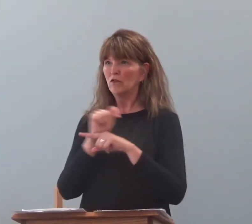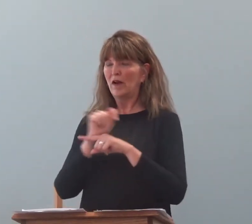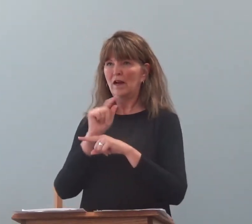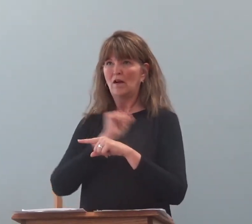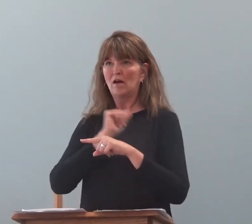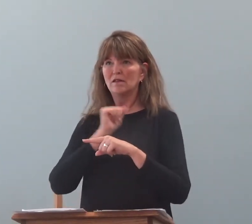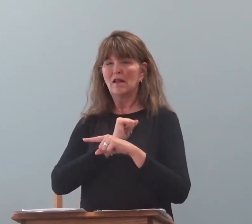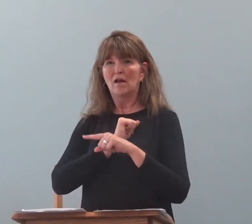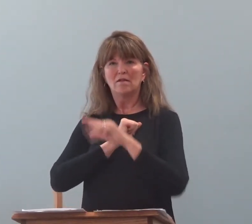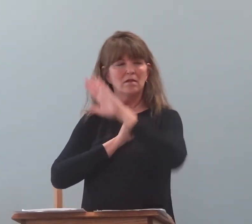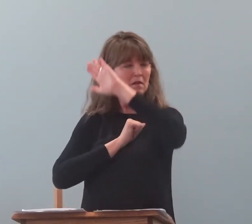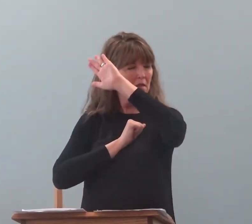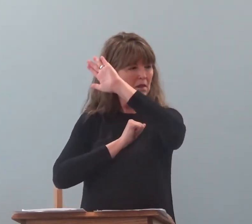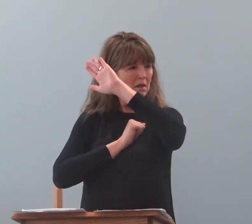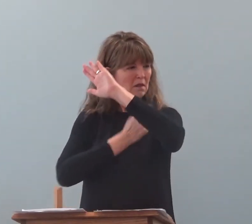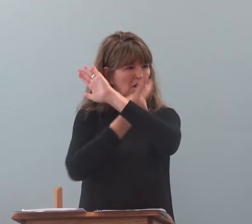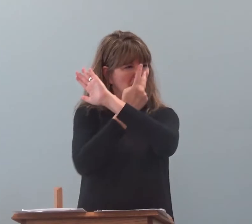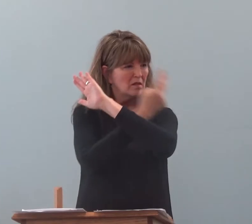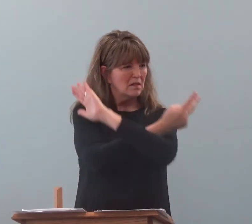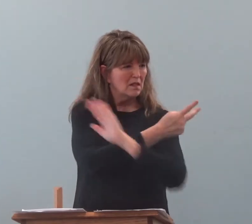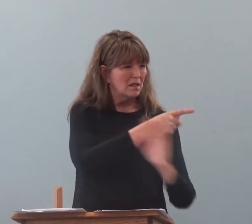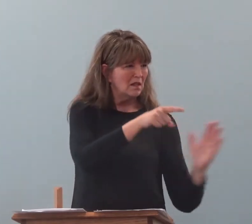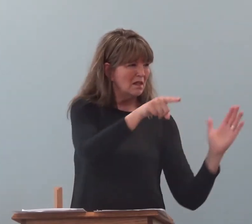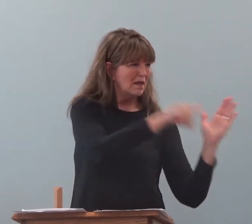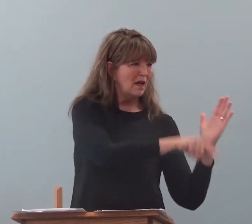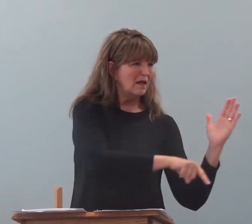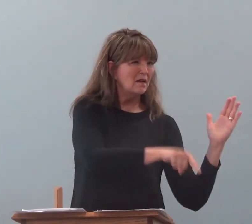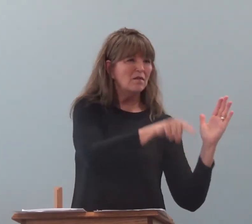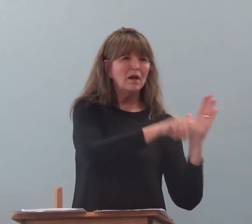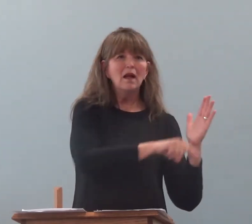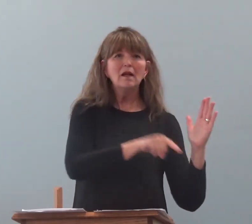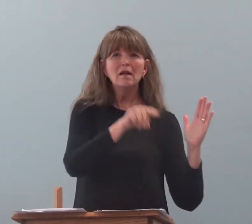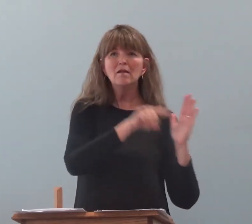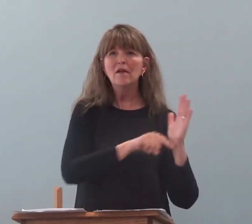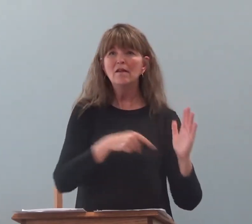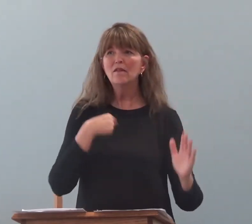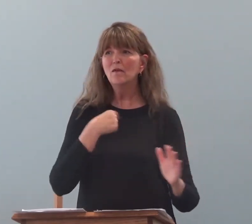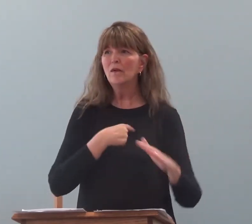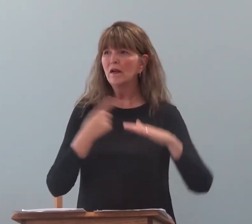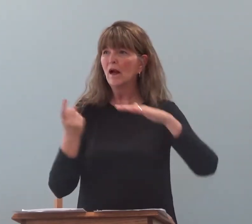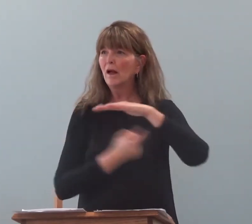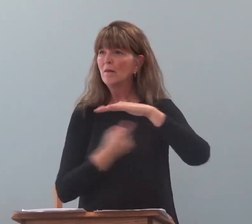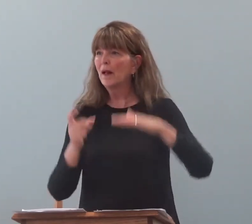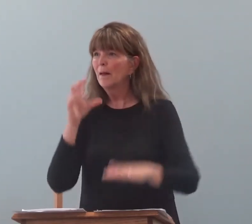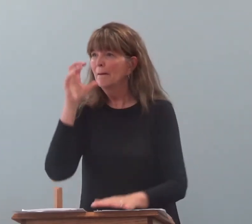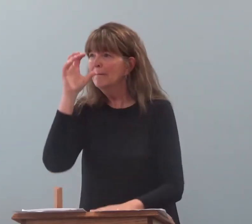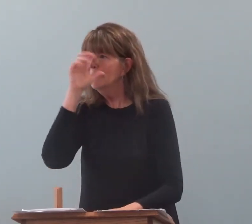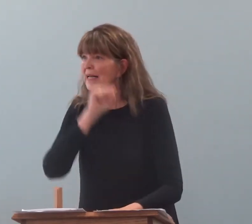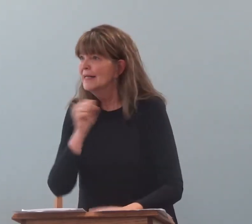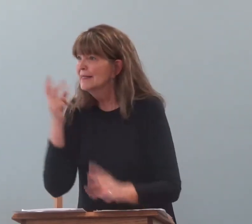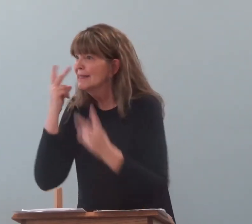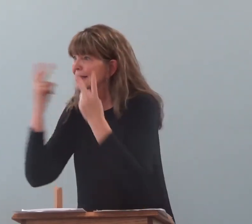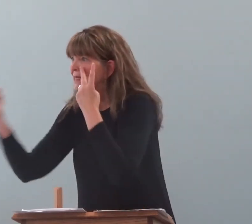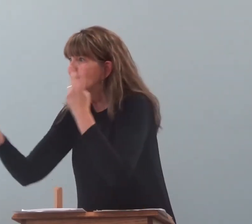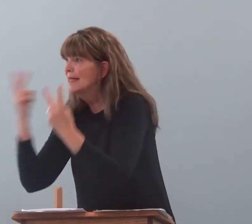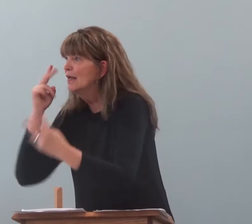day. But if we train ourselves to ignore those and just see the